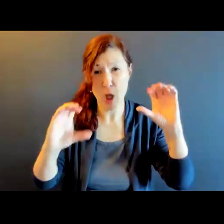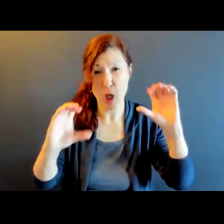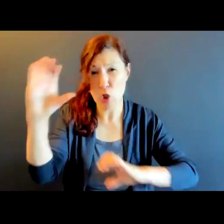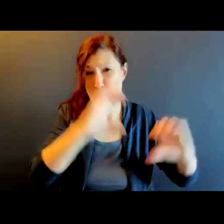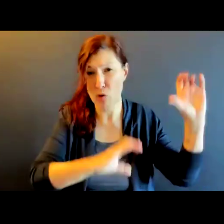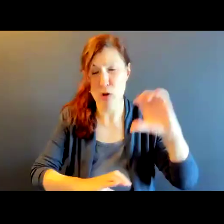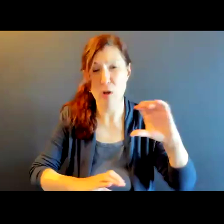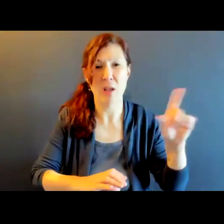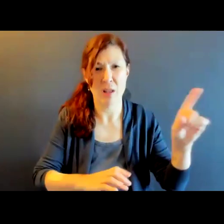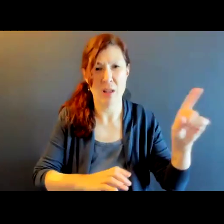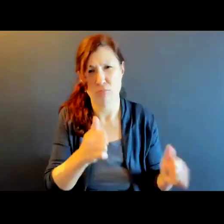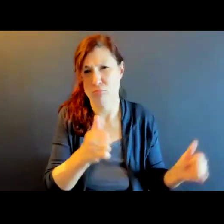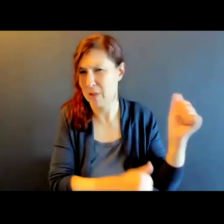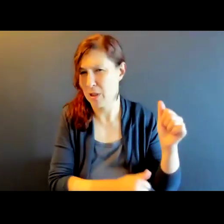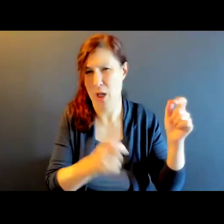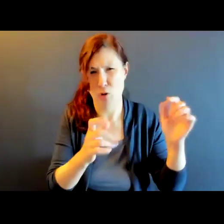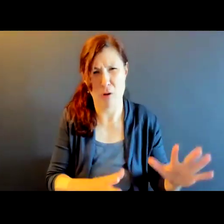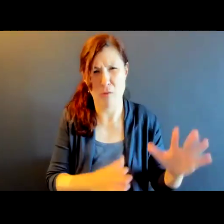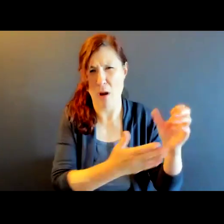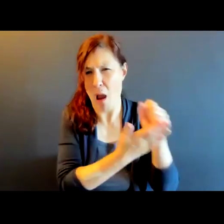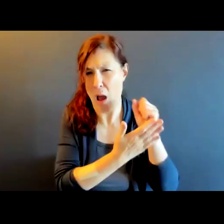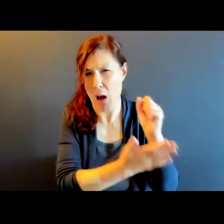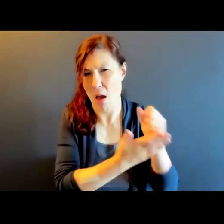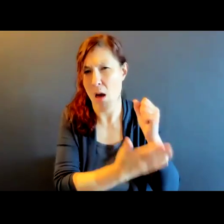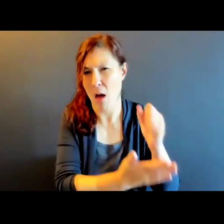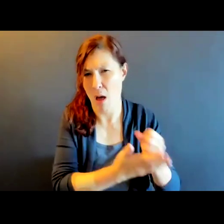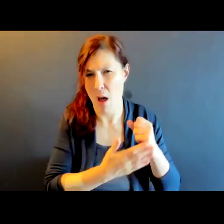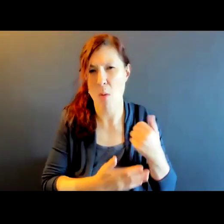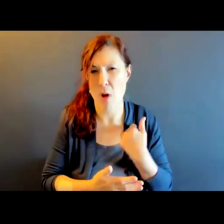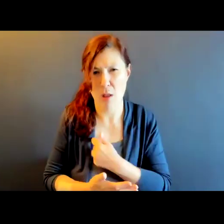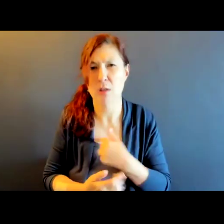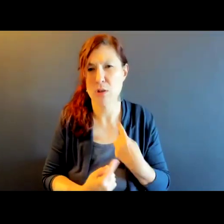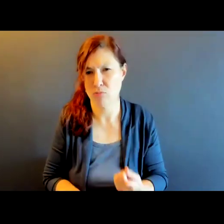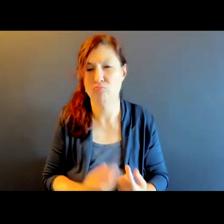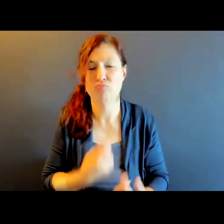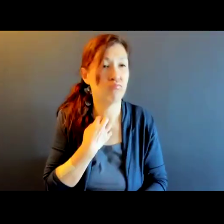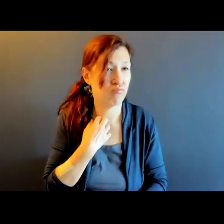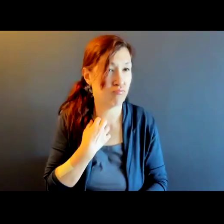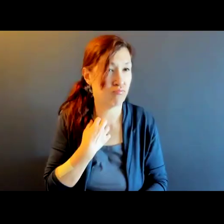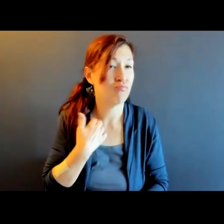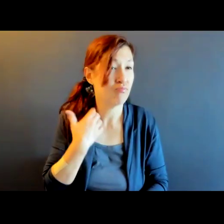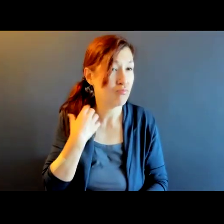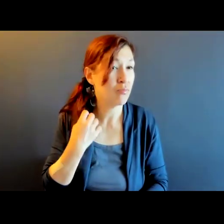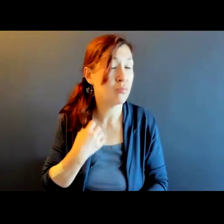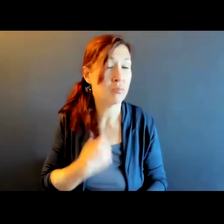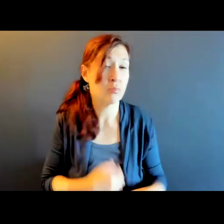the executive director, has been extremely helpful to the Boston School Committee overall. Yeah. Thank